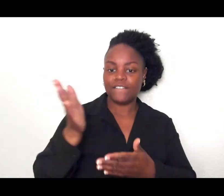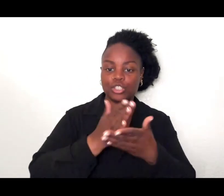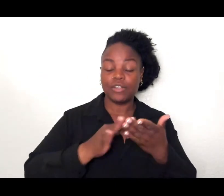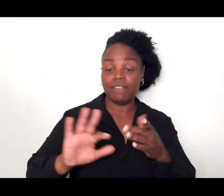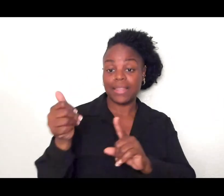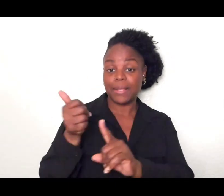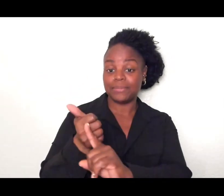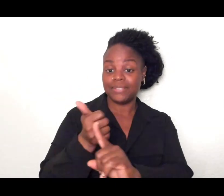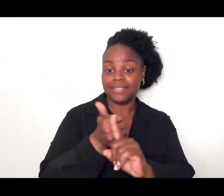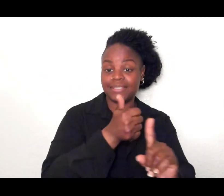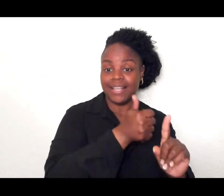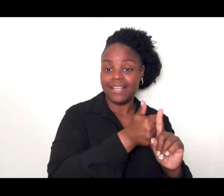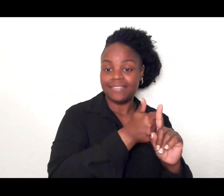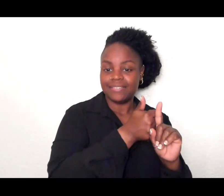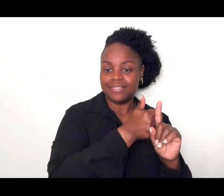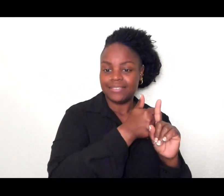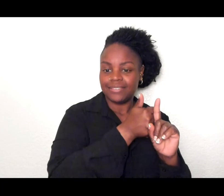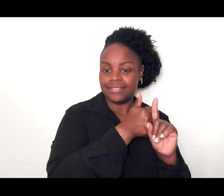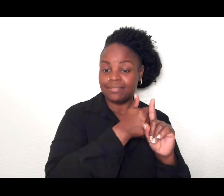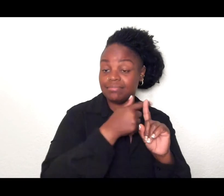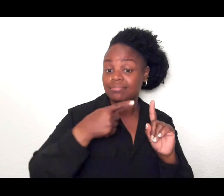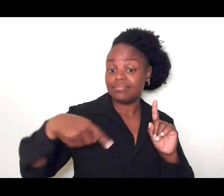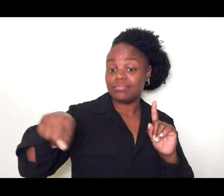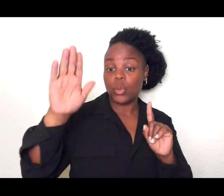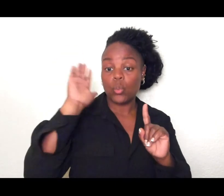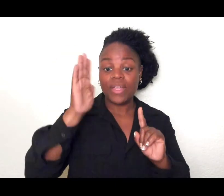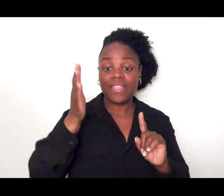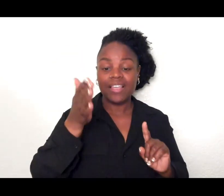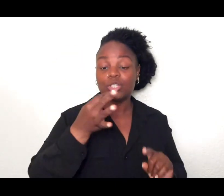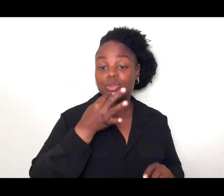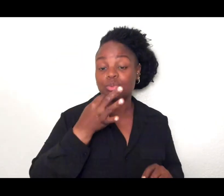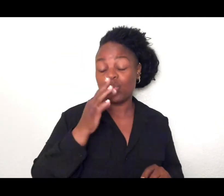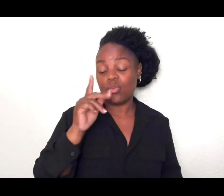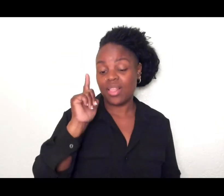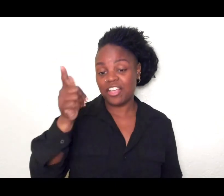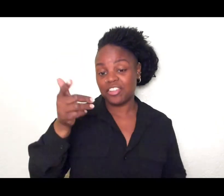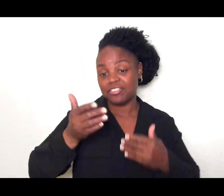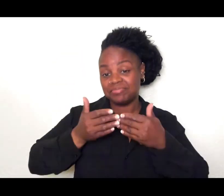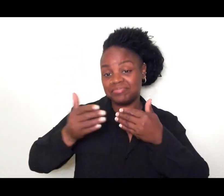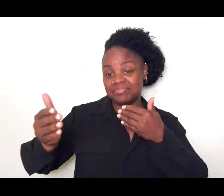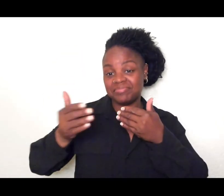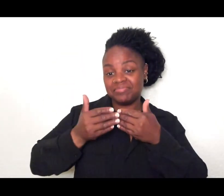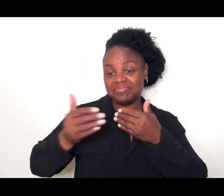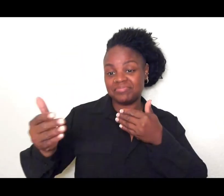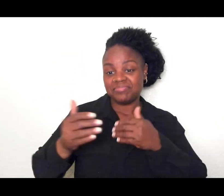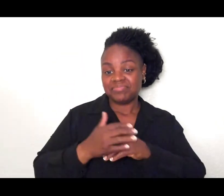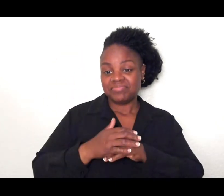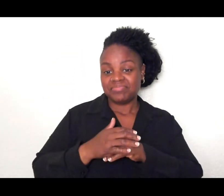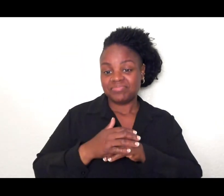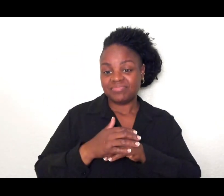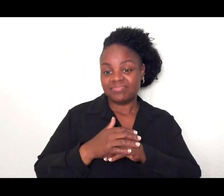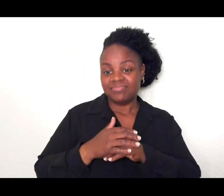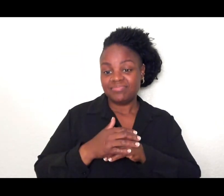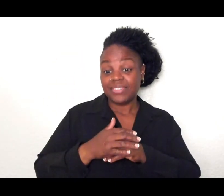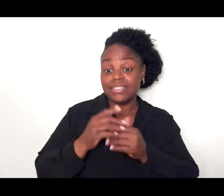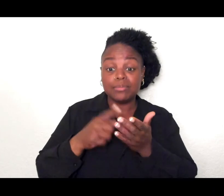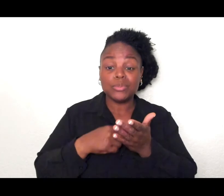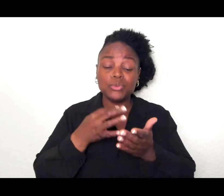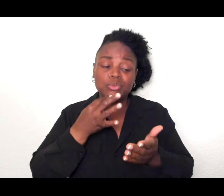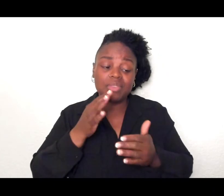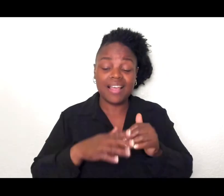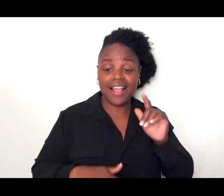We will always come back. We will always return until one day